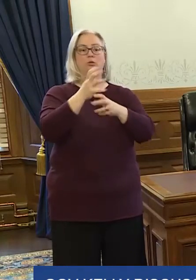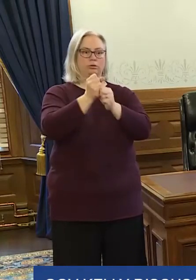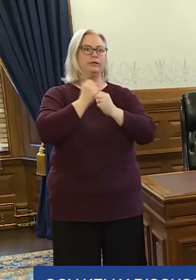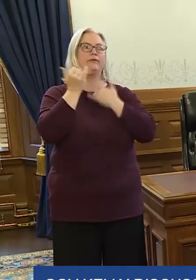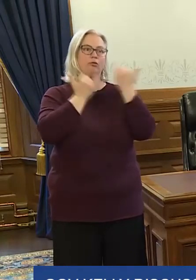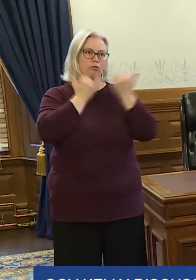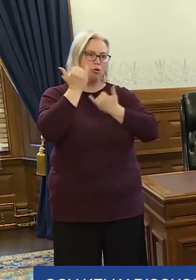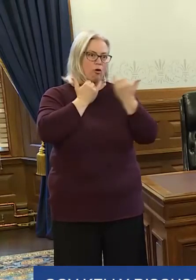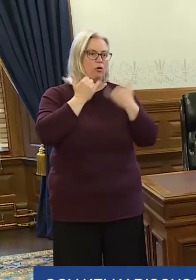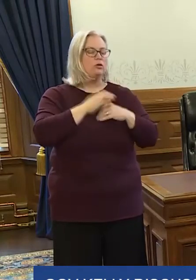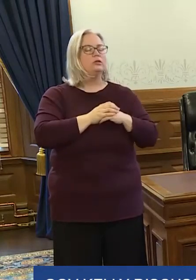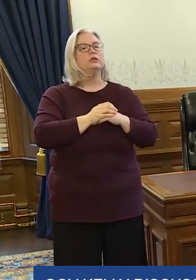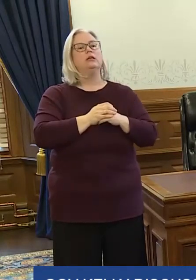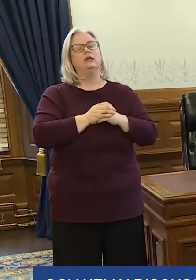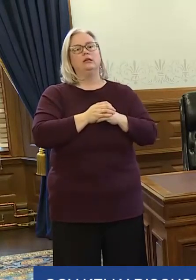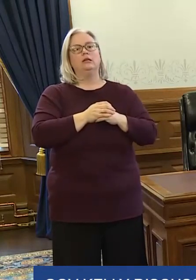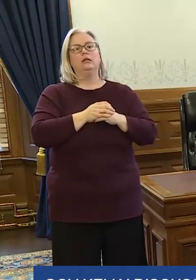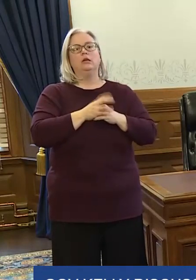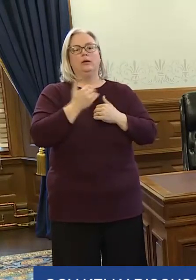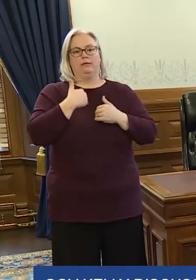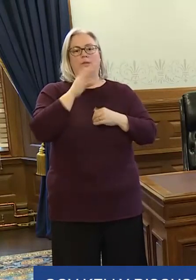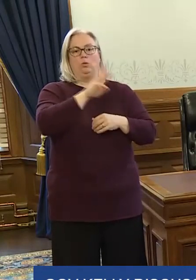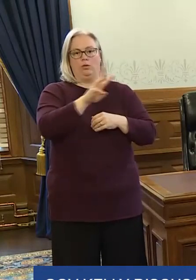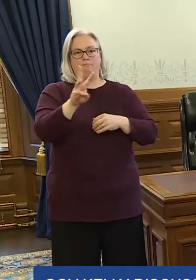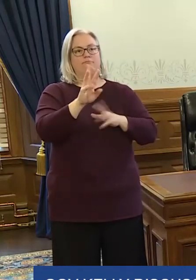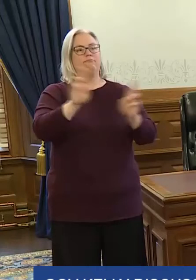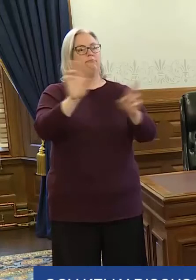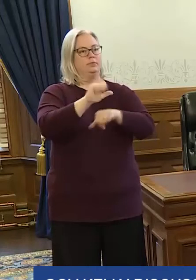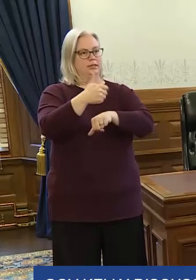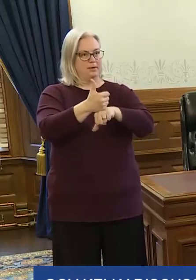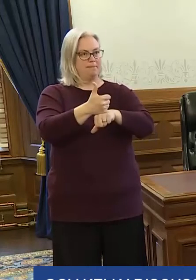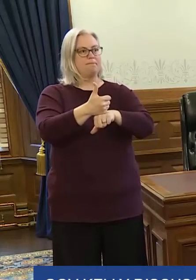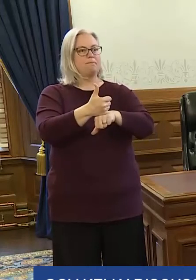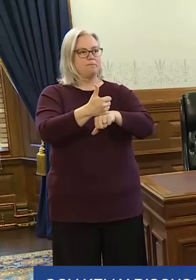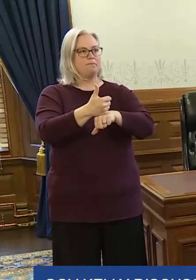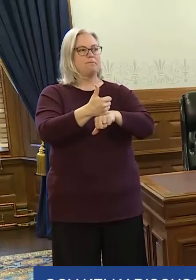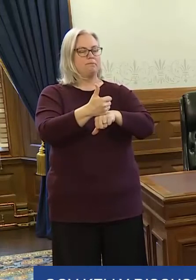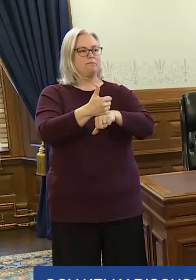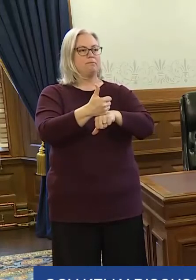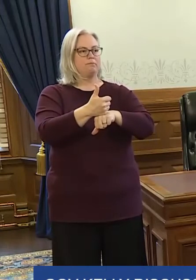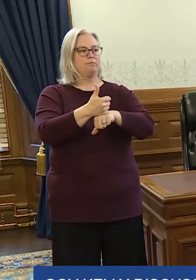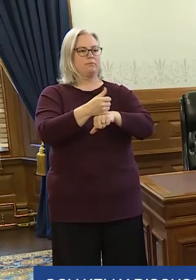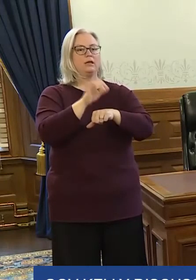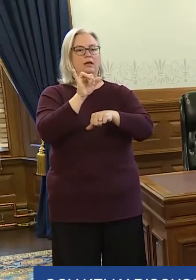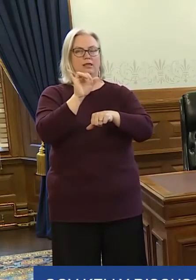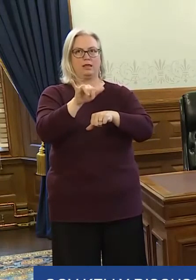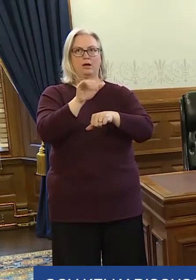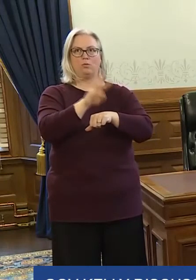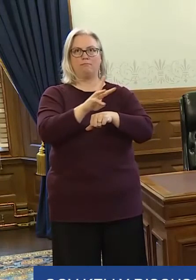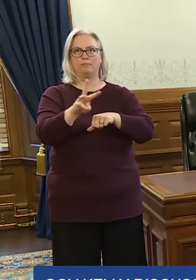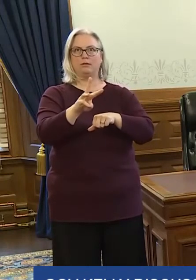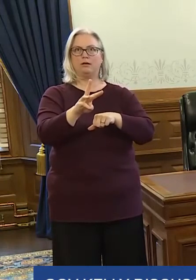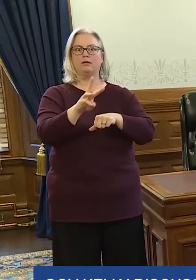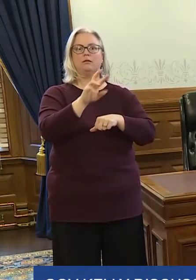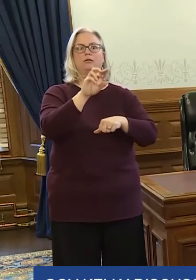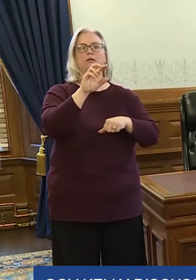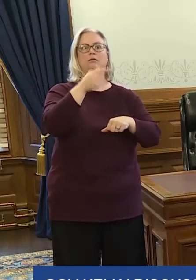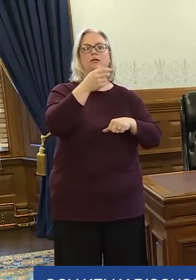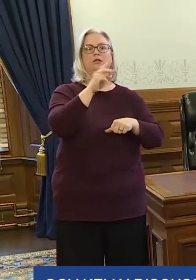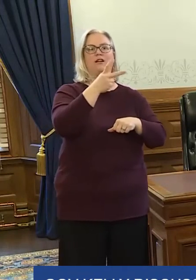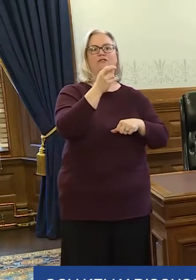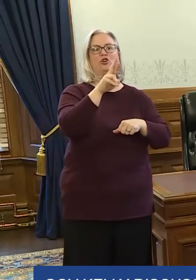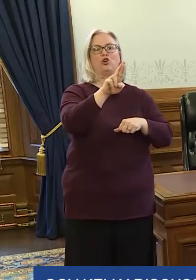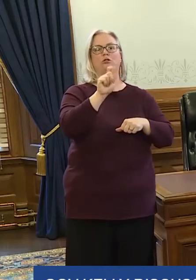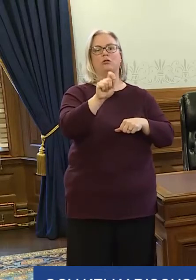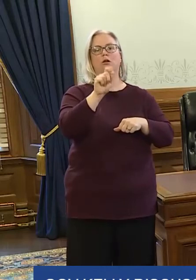calls. We've got a website set up, and that one is